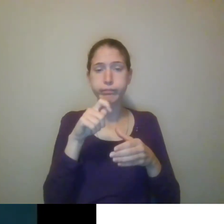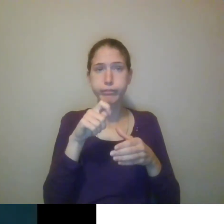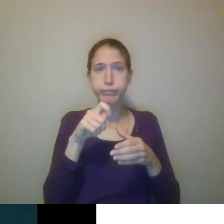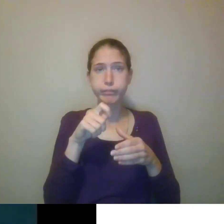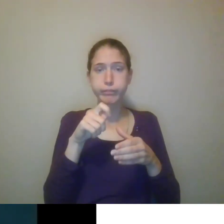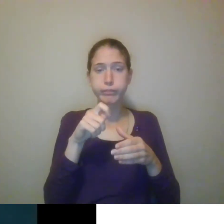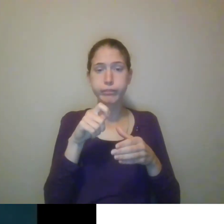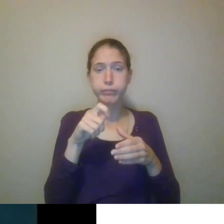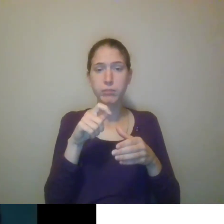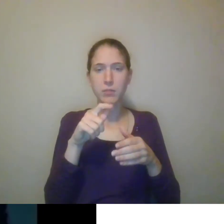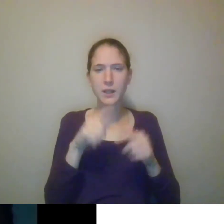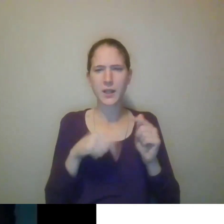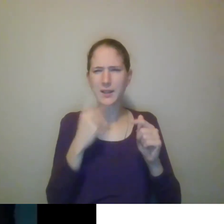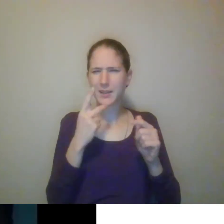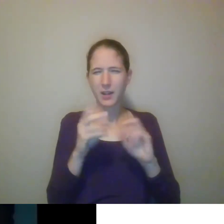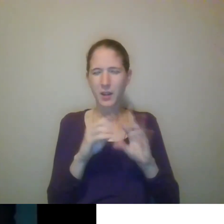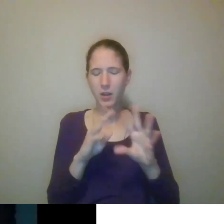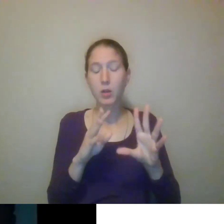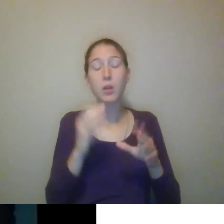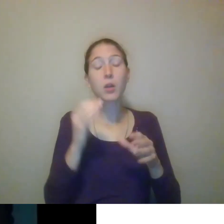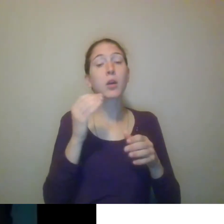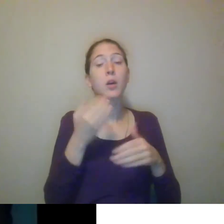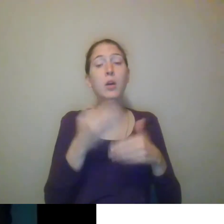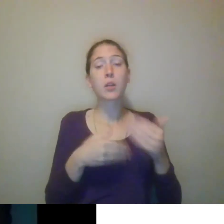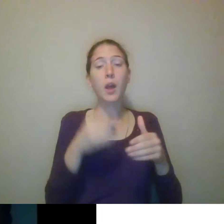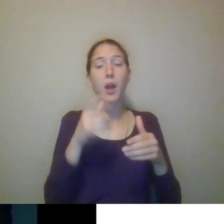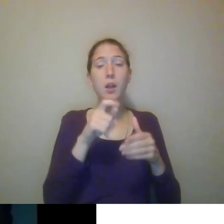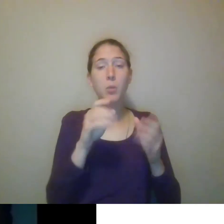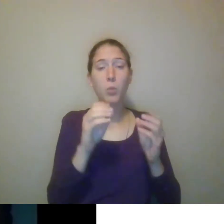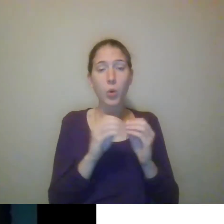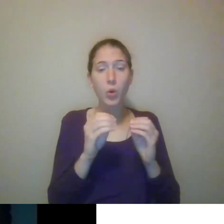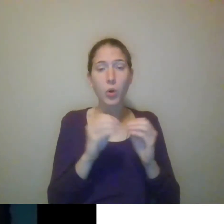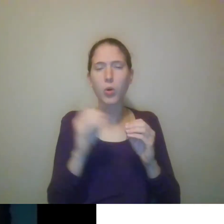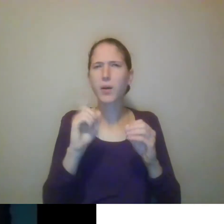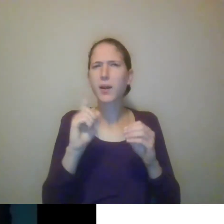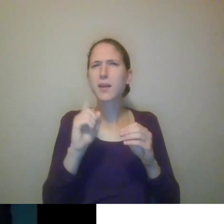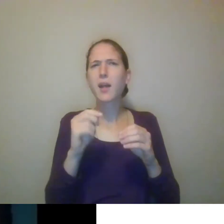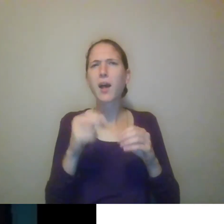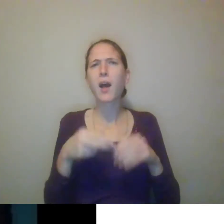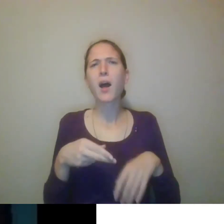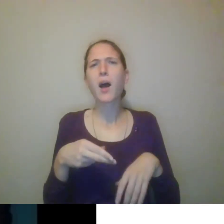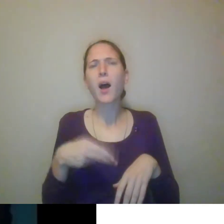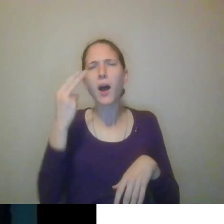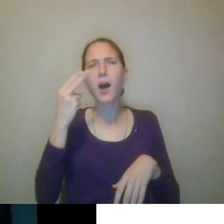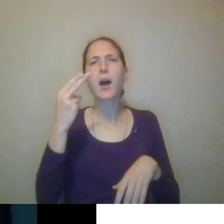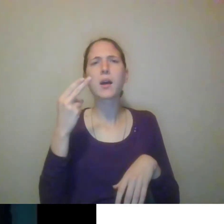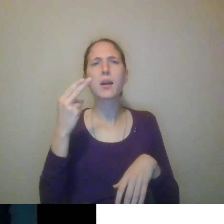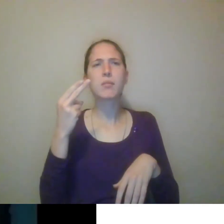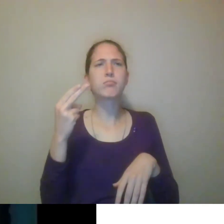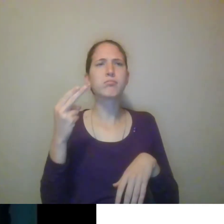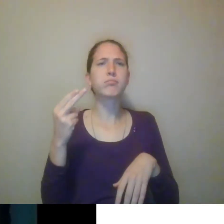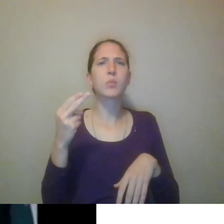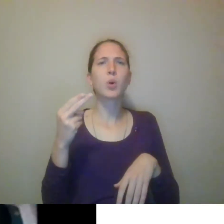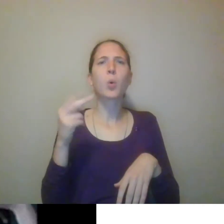I can't see that too much better. We'll leave it for now. As I add that in there, where is the high concentration of color?